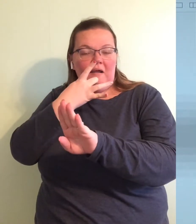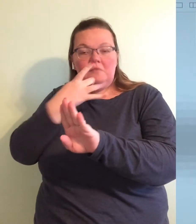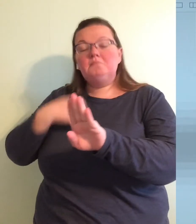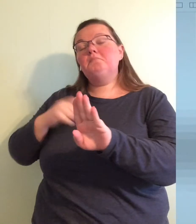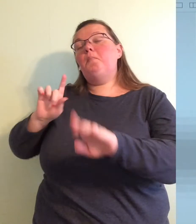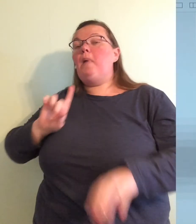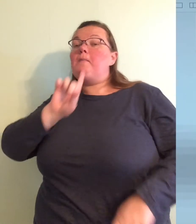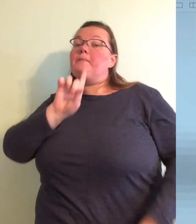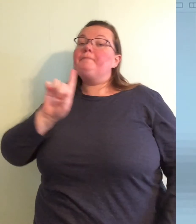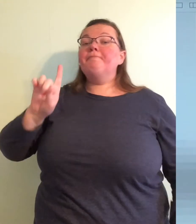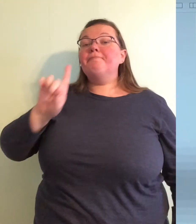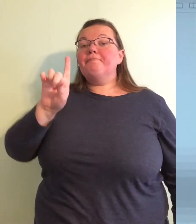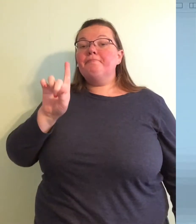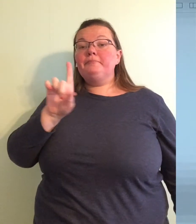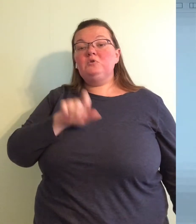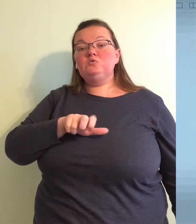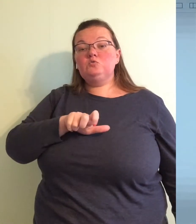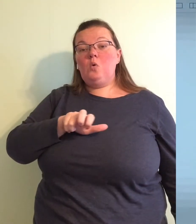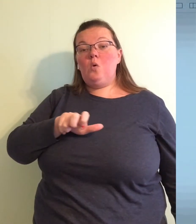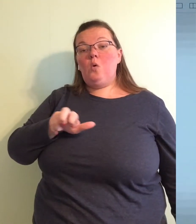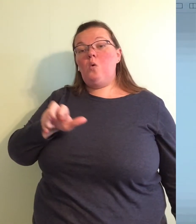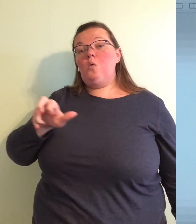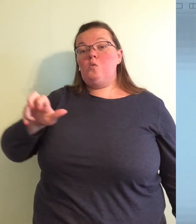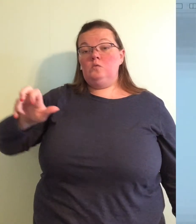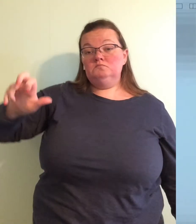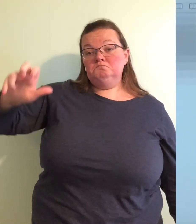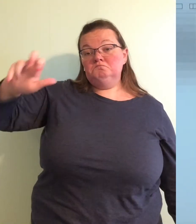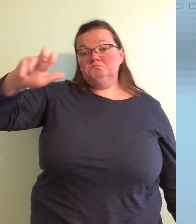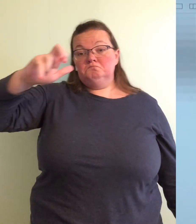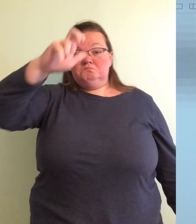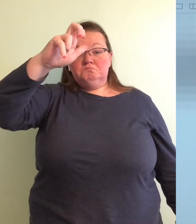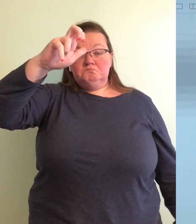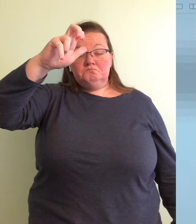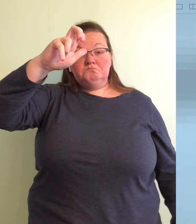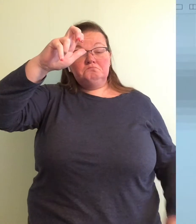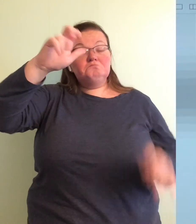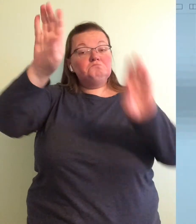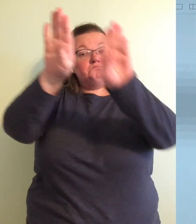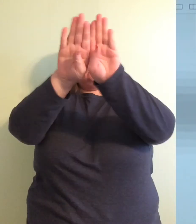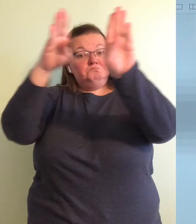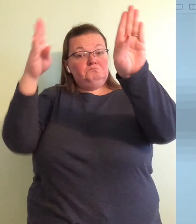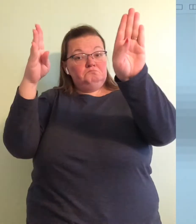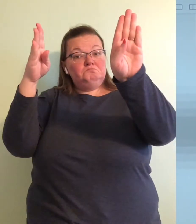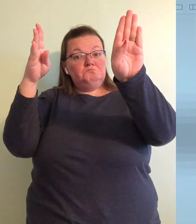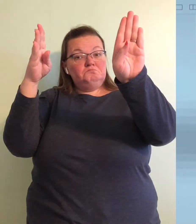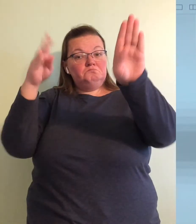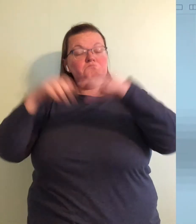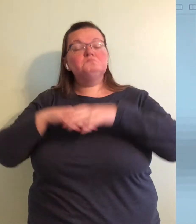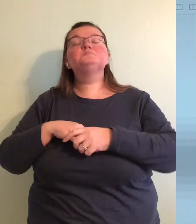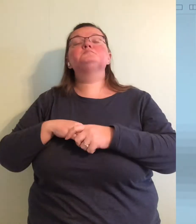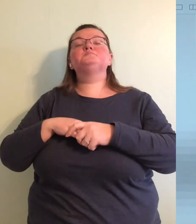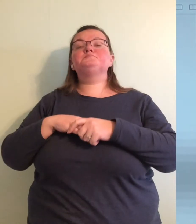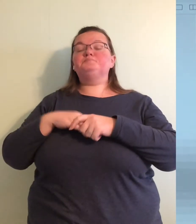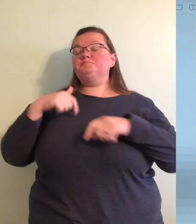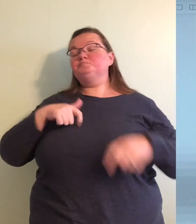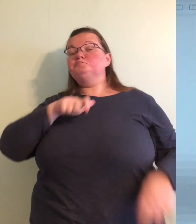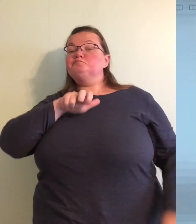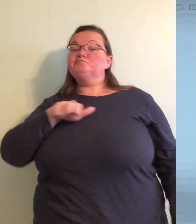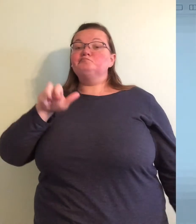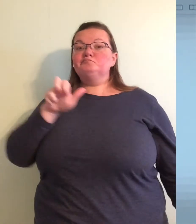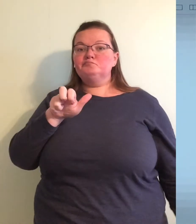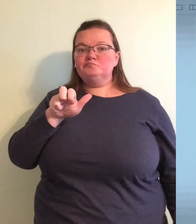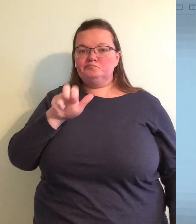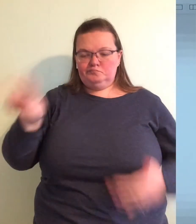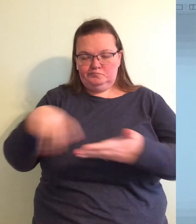He went to it, and there was a flight of stone steps going up to an open door. Edmund went up them. Across the threshold